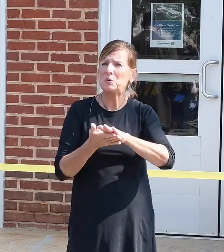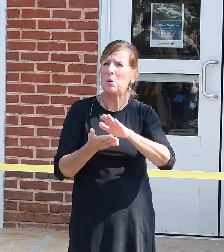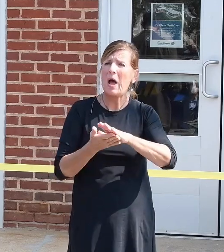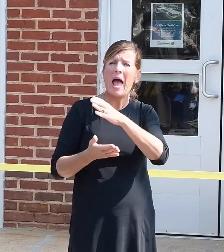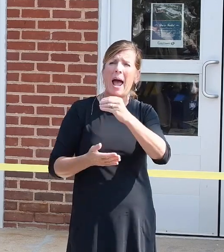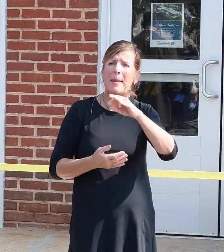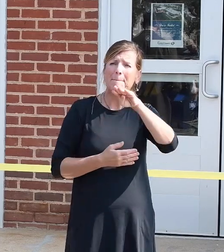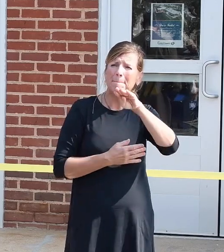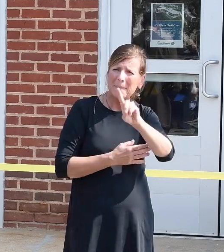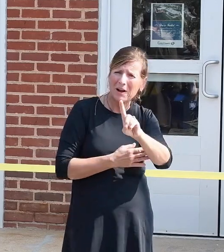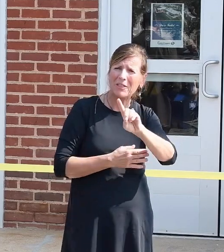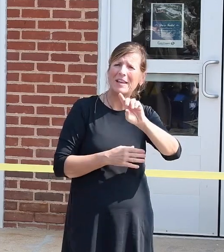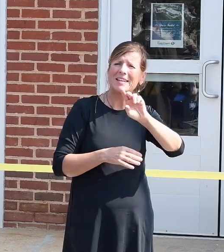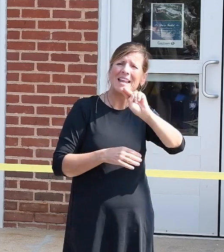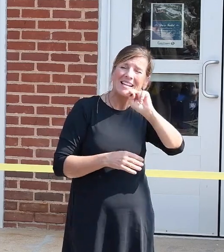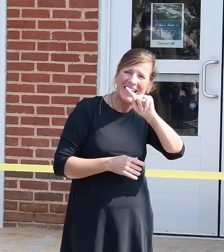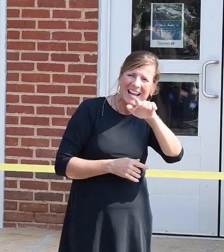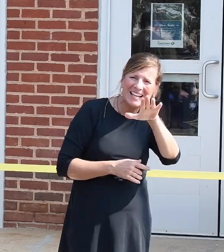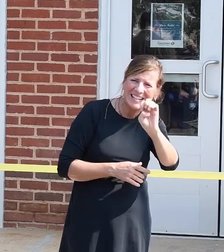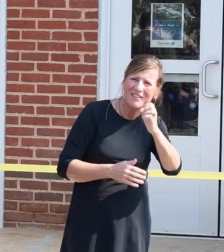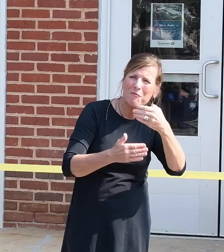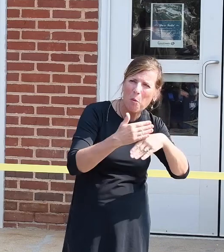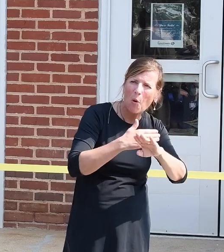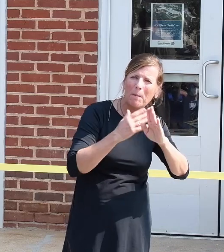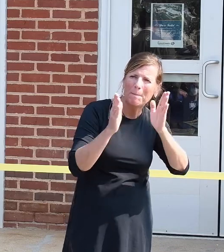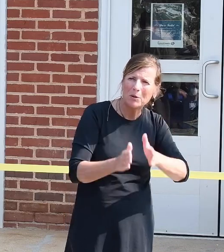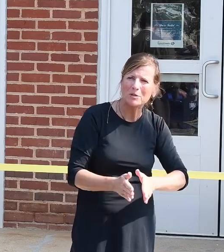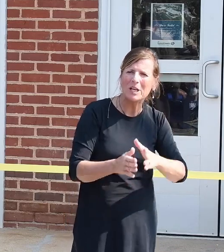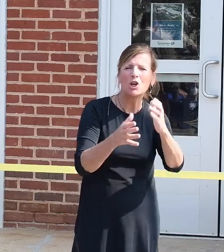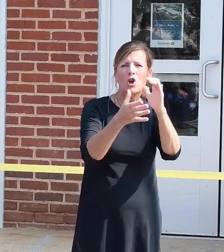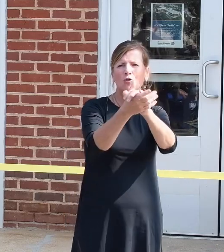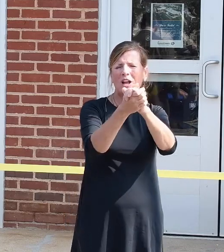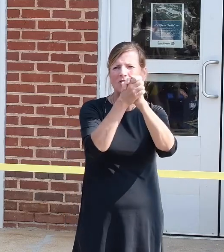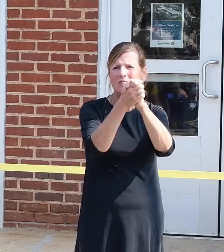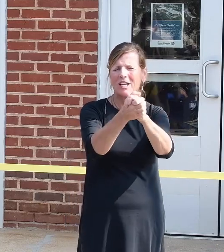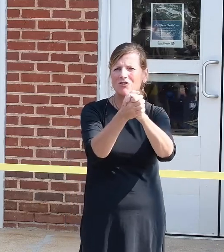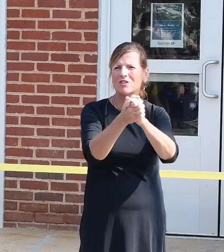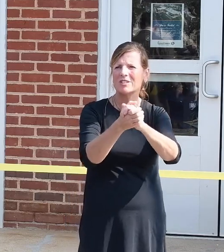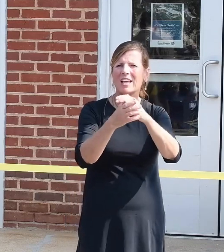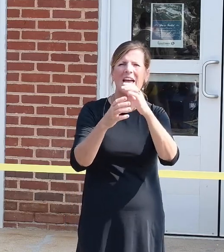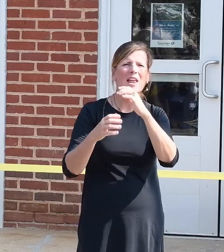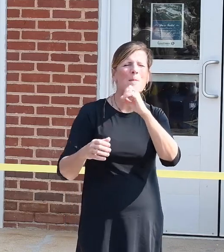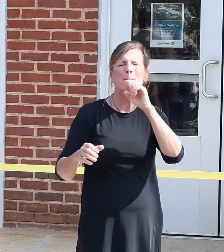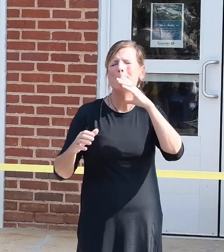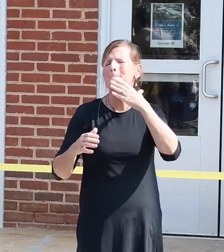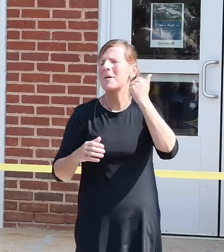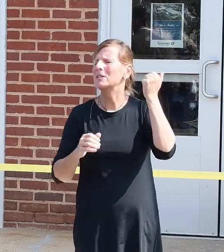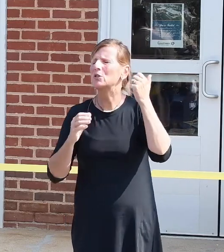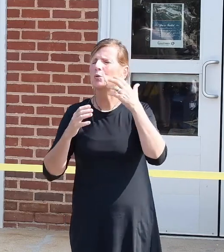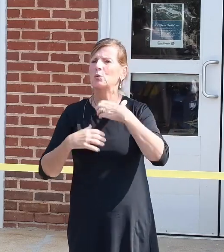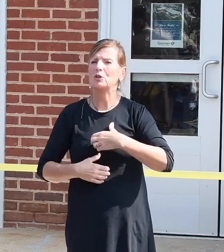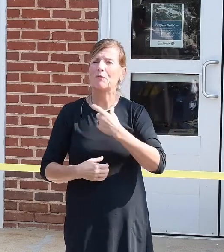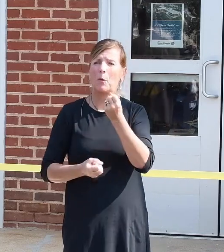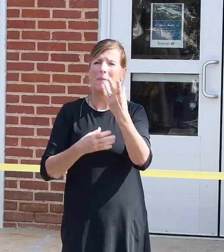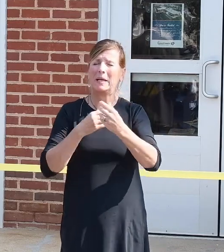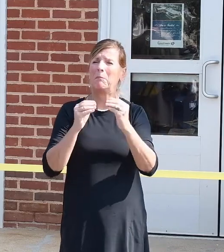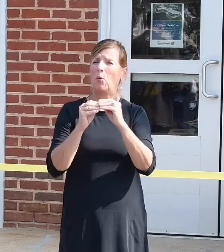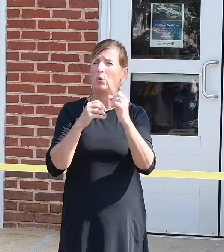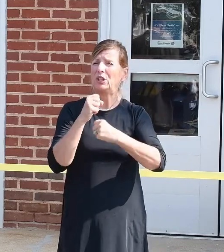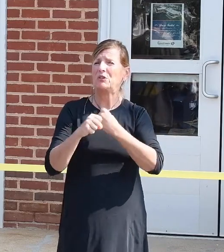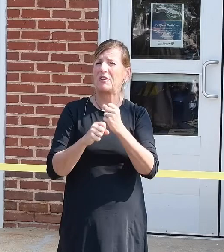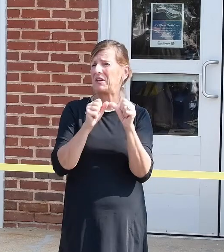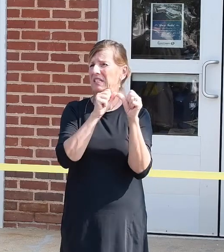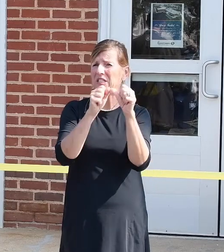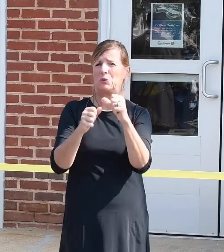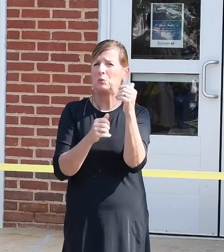abolitionist, and humanitarian. Congratulations and best wishes for many more years of continued progress and success. And I'll